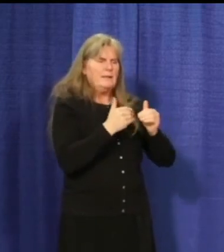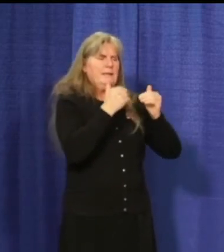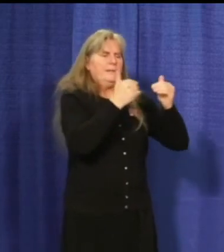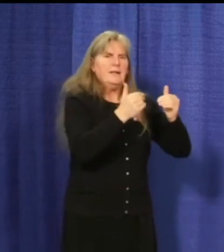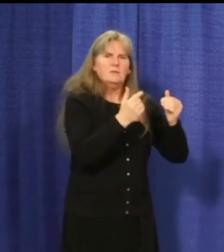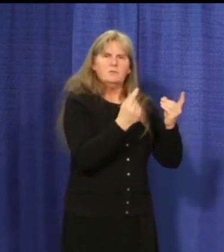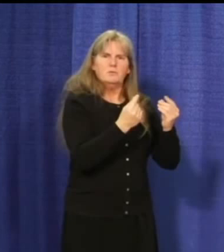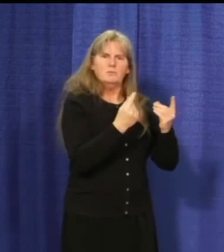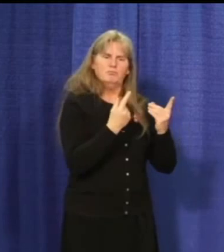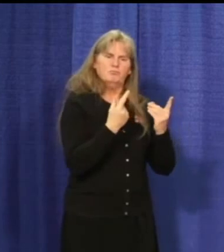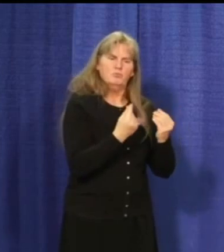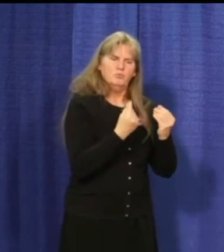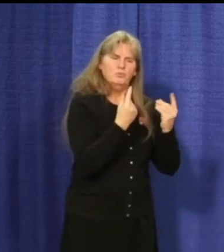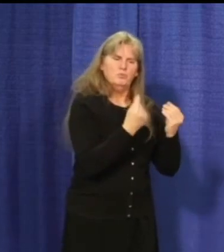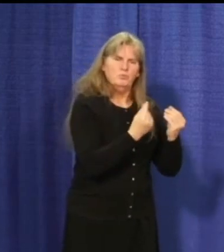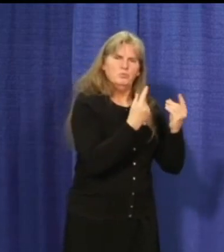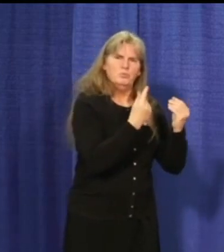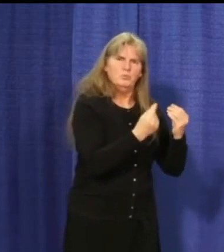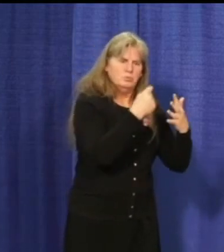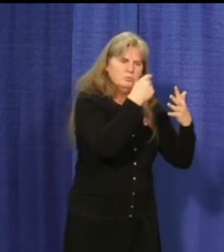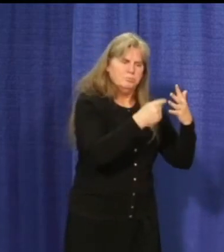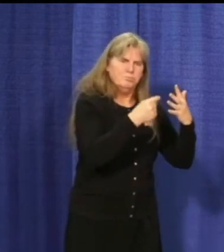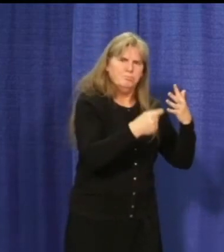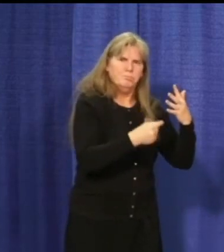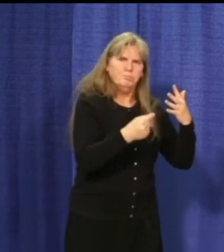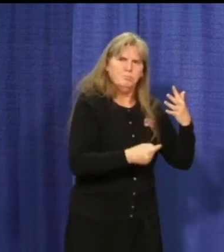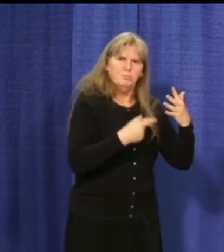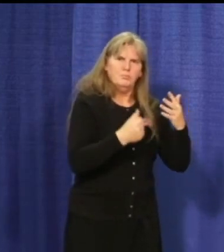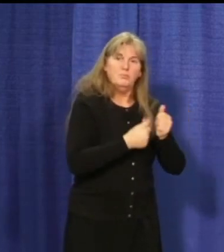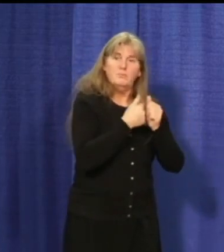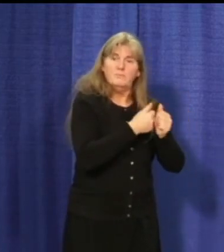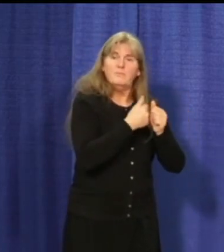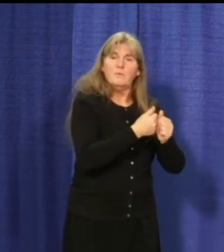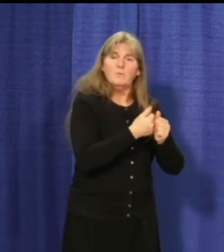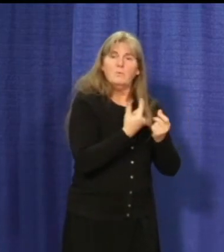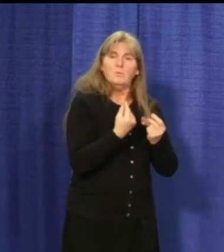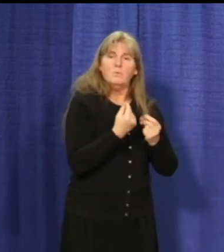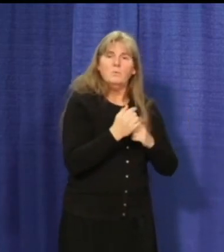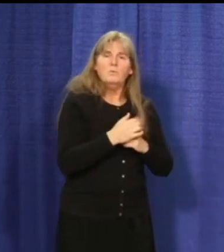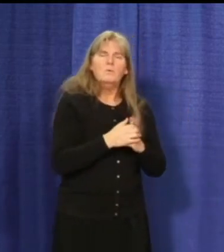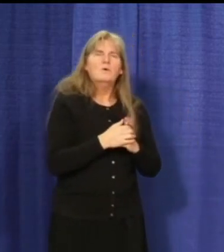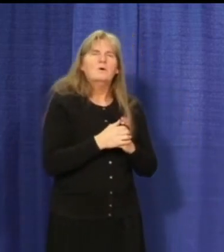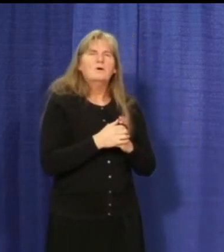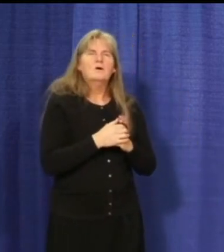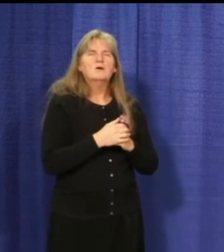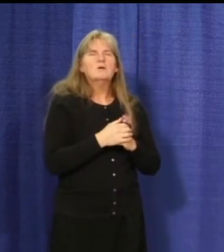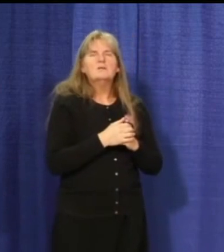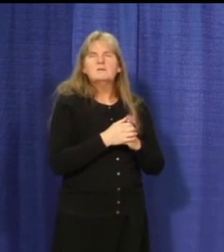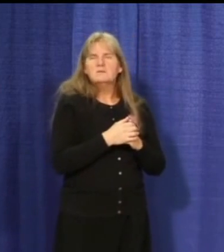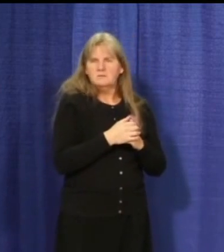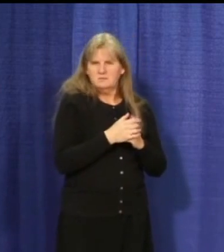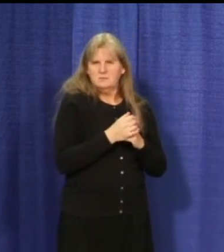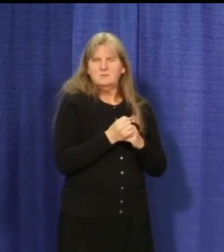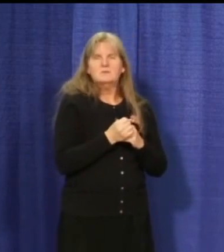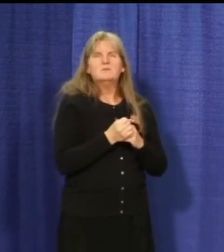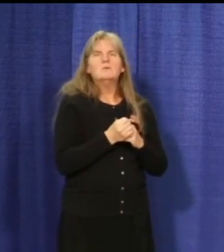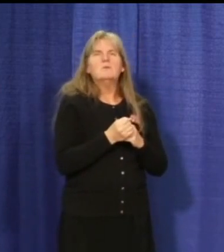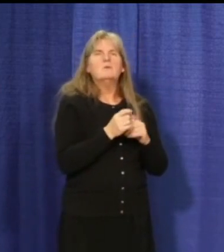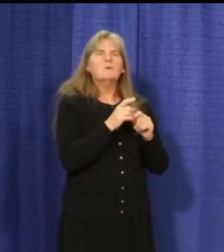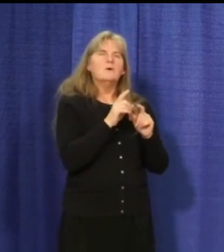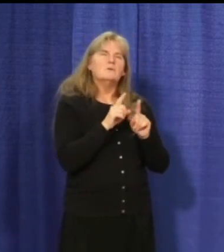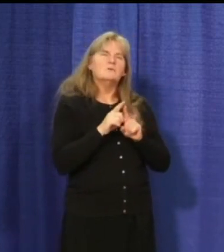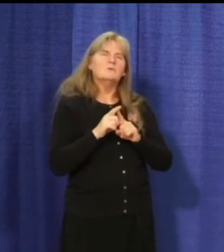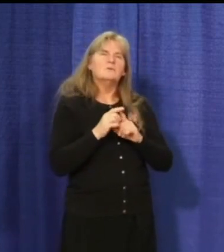the steps that we know work, and they work every time. So so I just echo that, and also